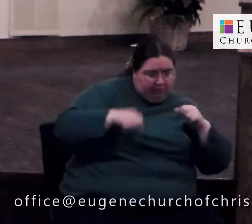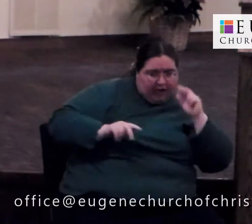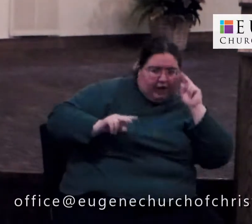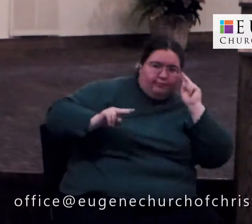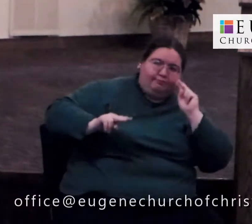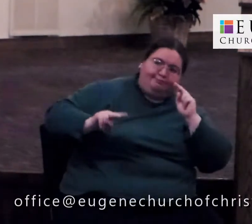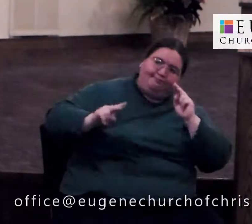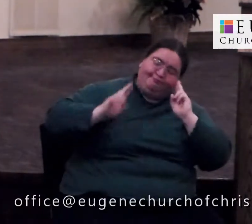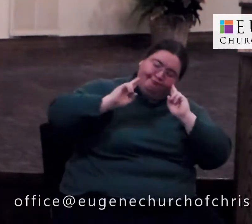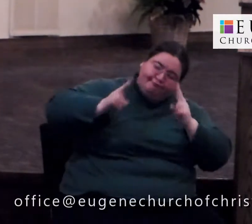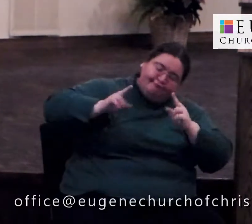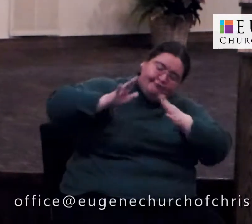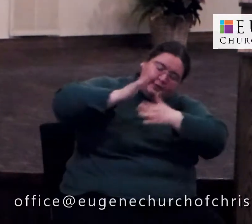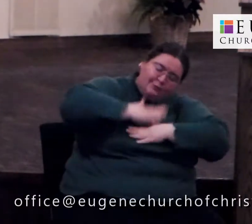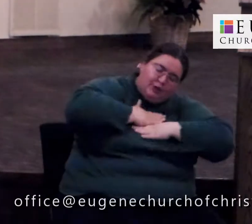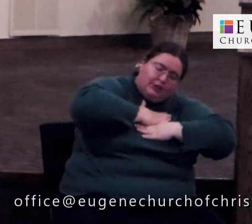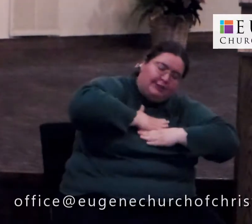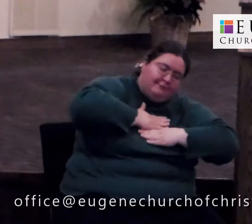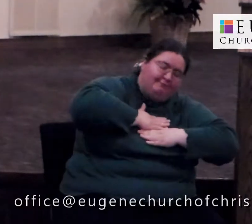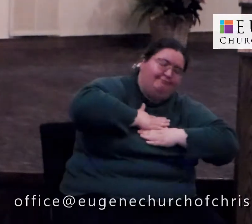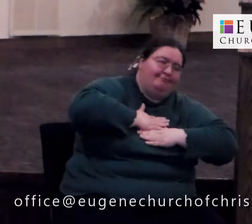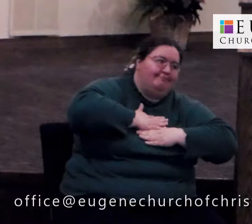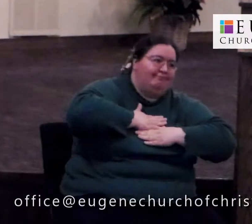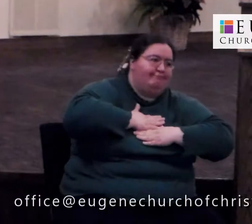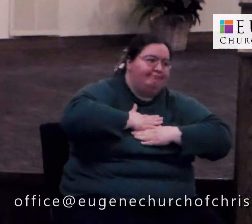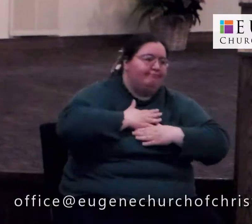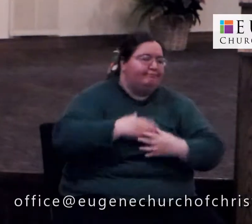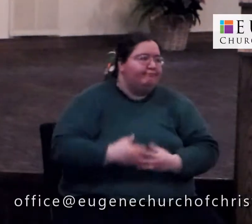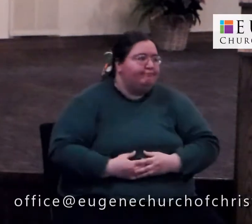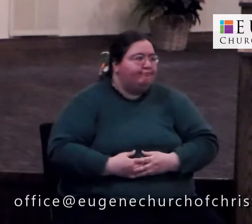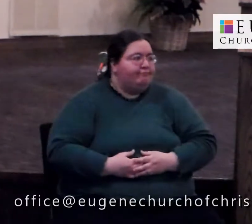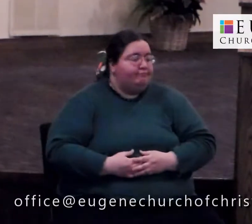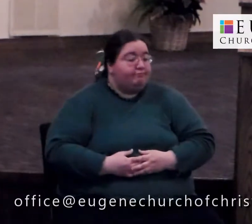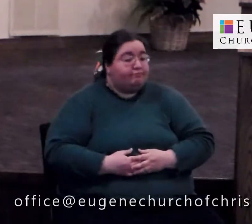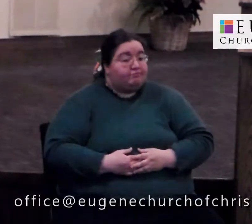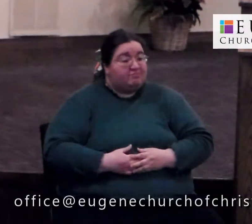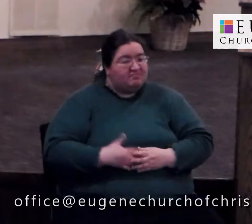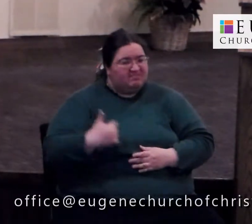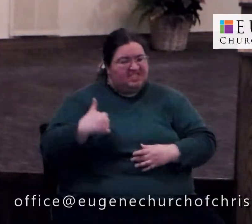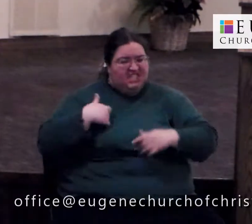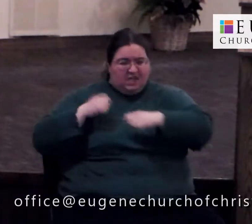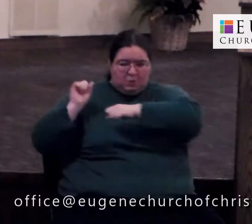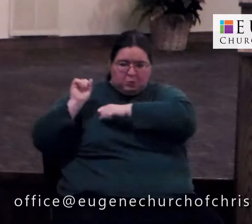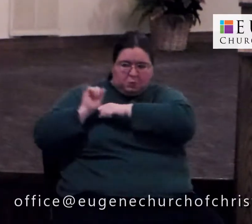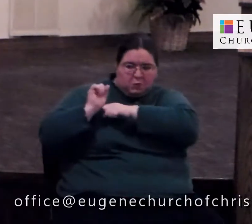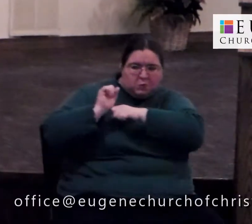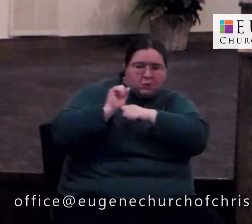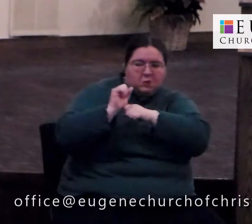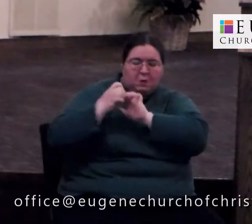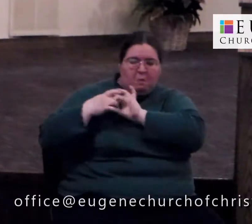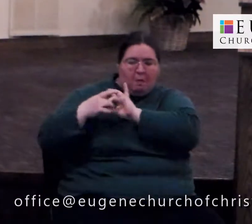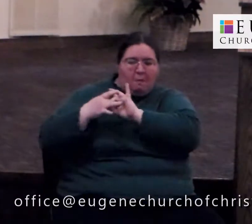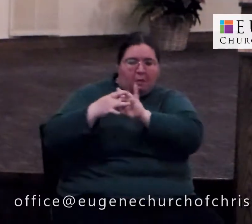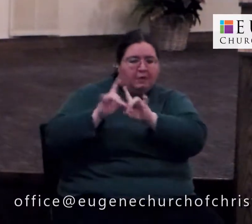before I leave this behind. I have worked with elders over the course of time. And I have, before I was in full-time